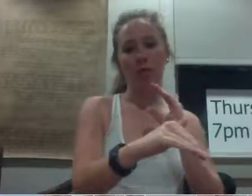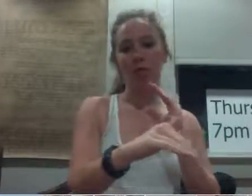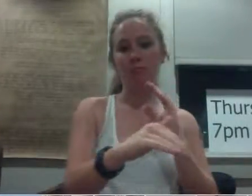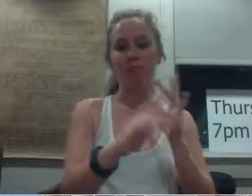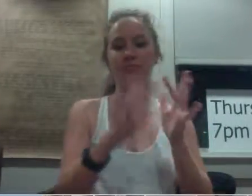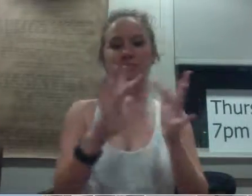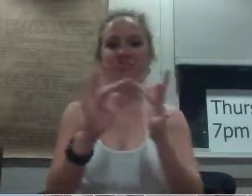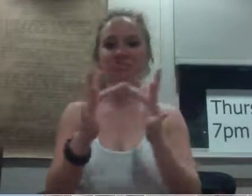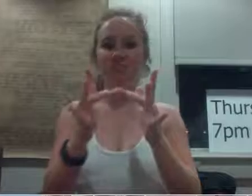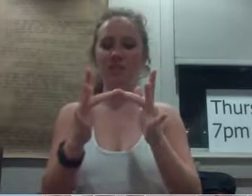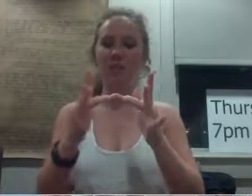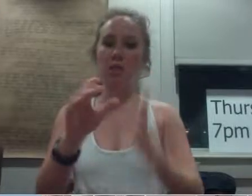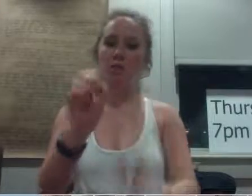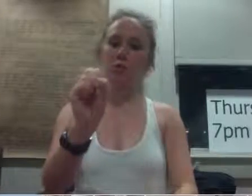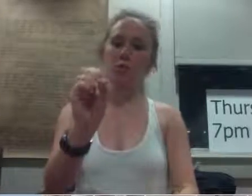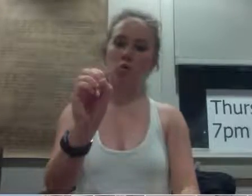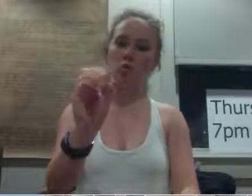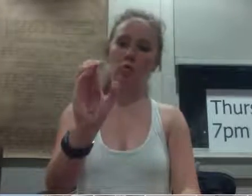Manners with emailing.